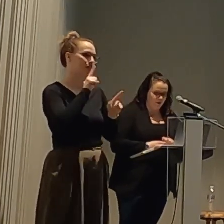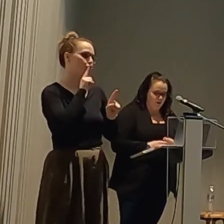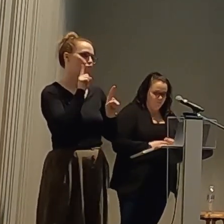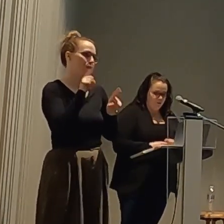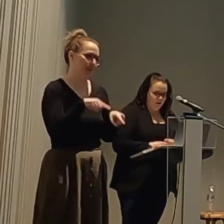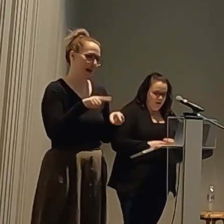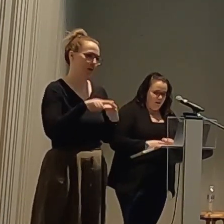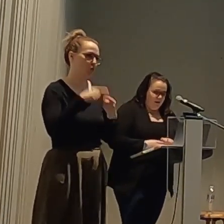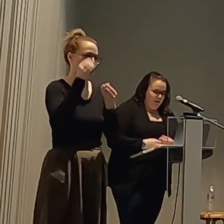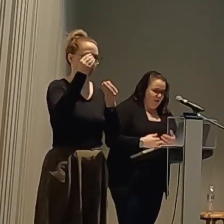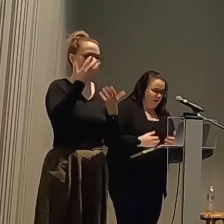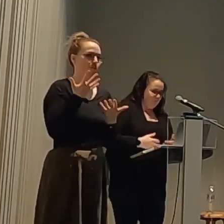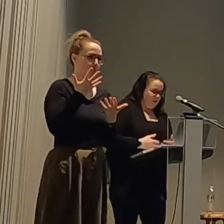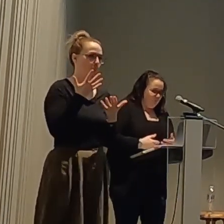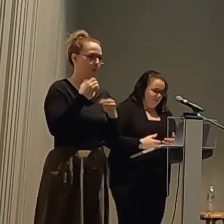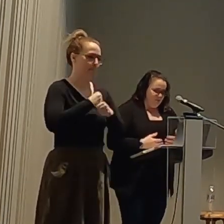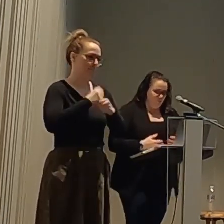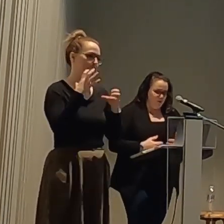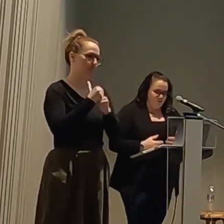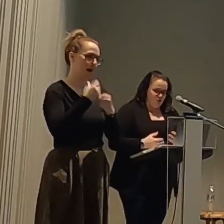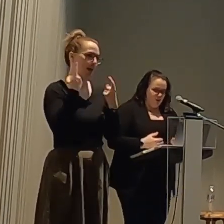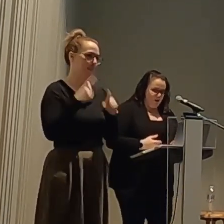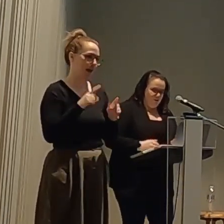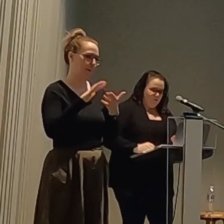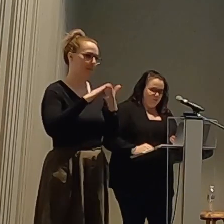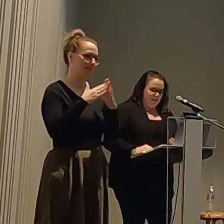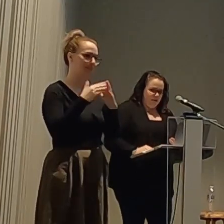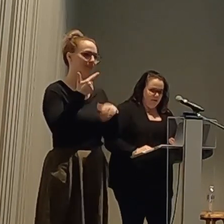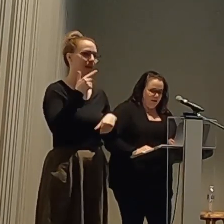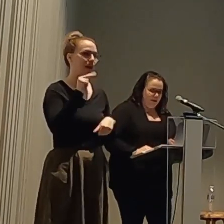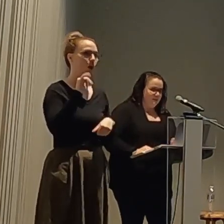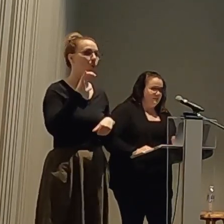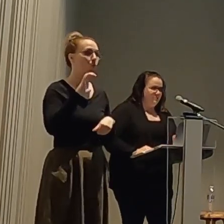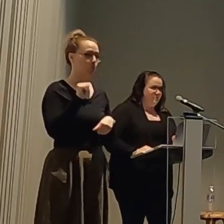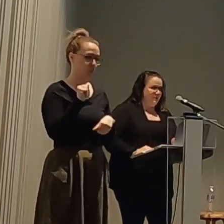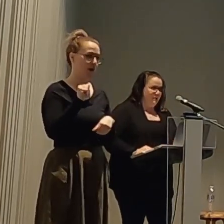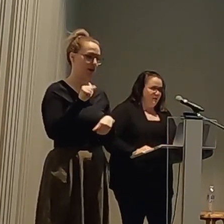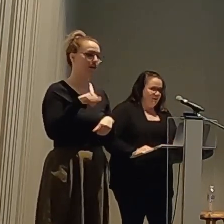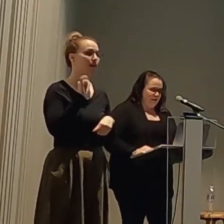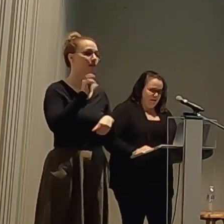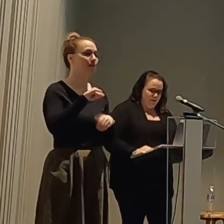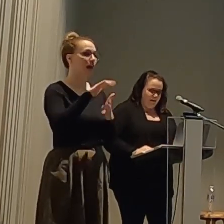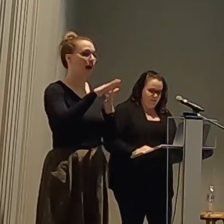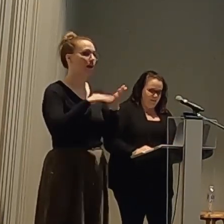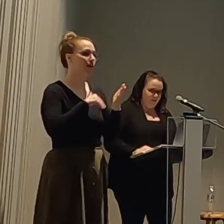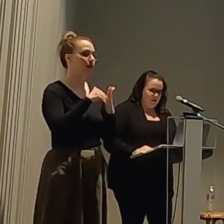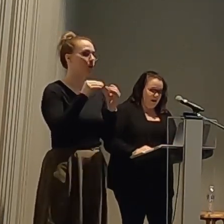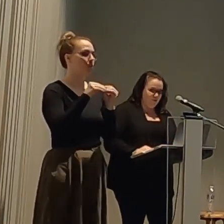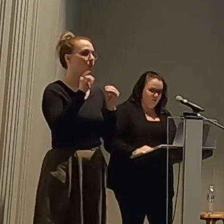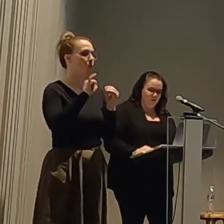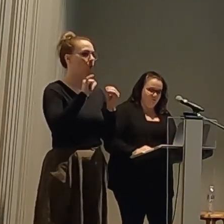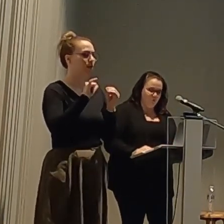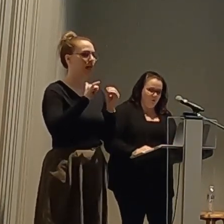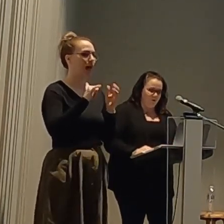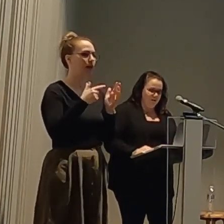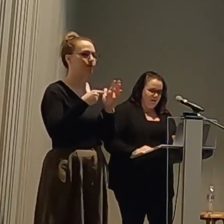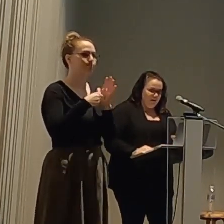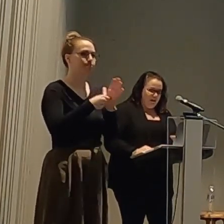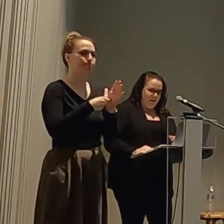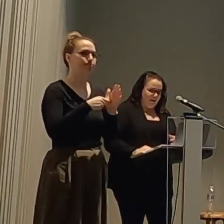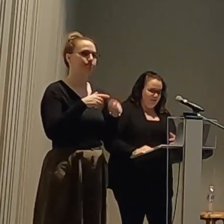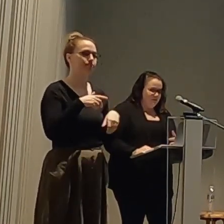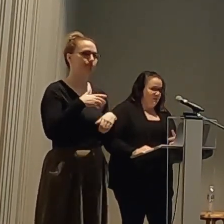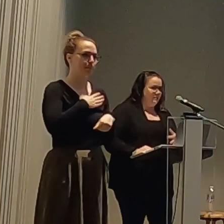of Guernica. It comes off as a more of a generic plea against the barbarity and the terror of